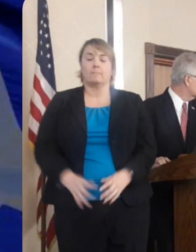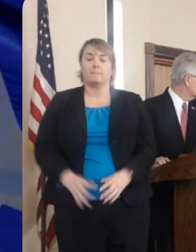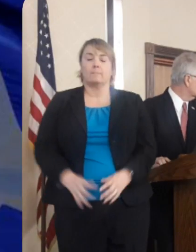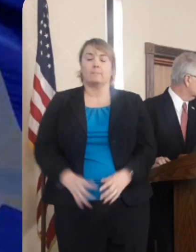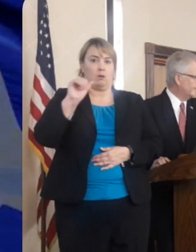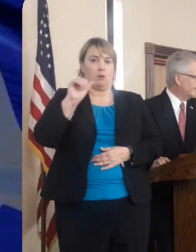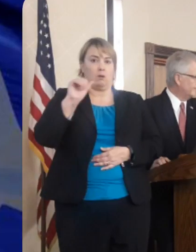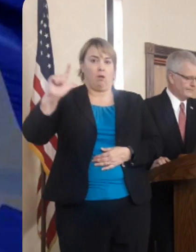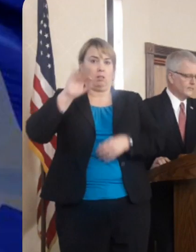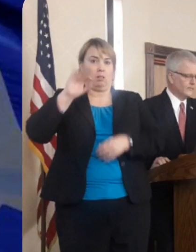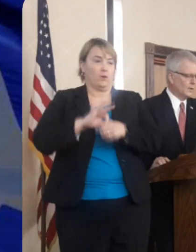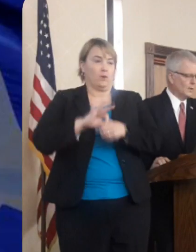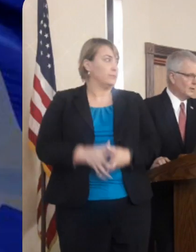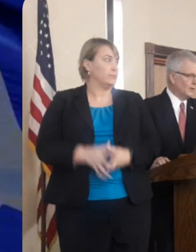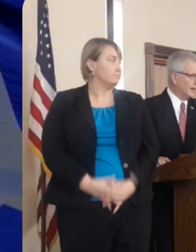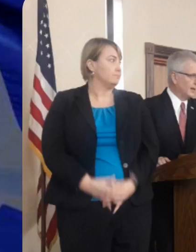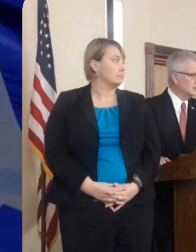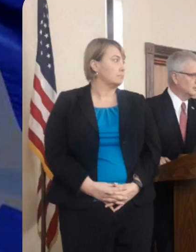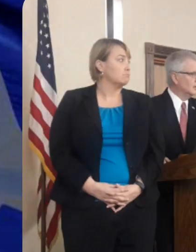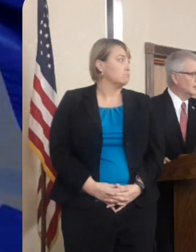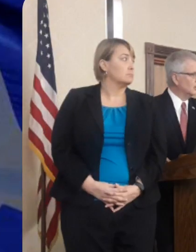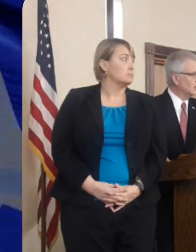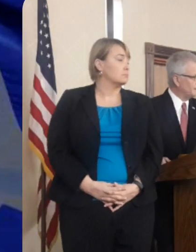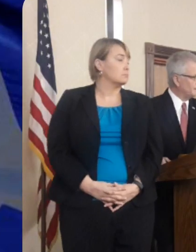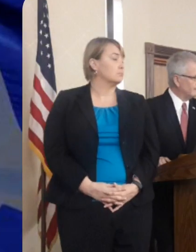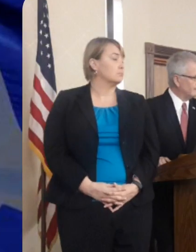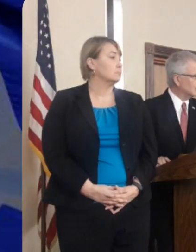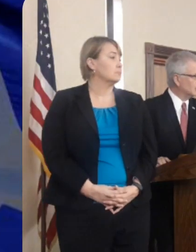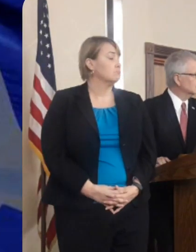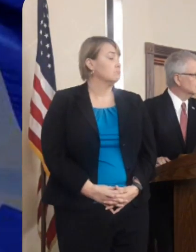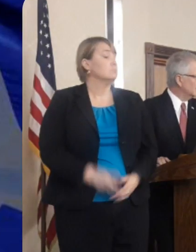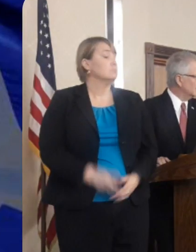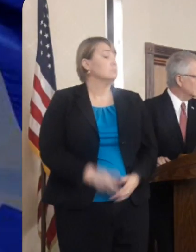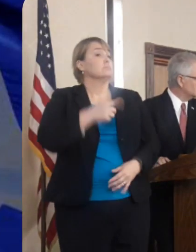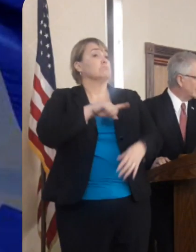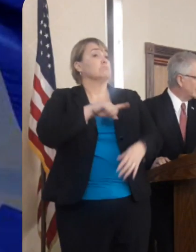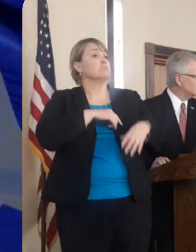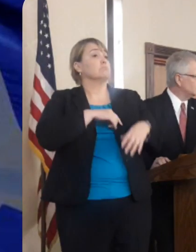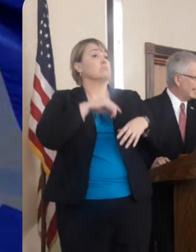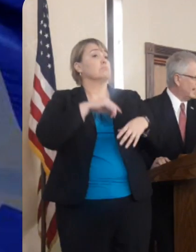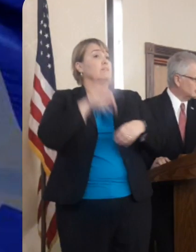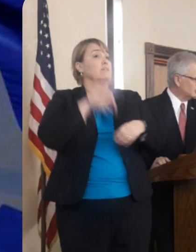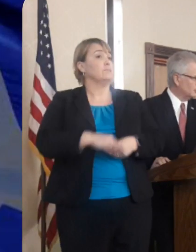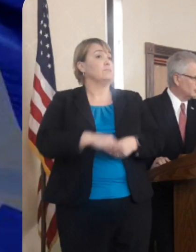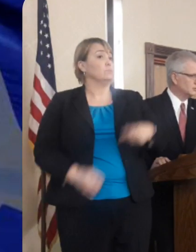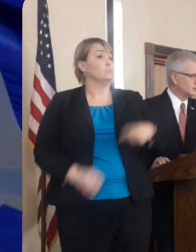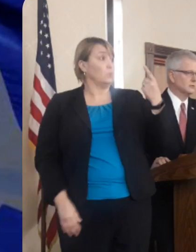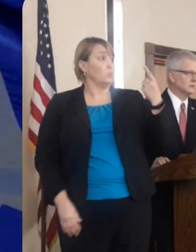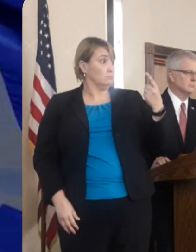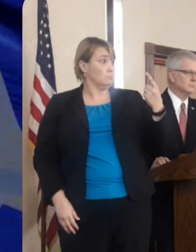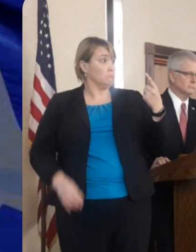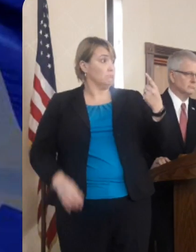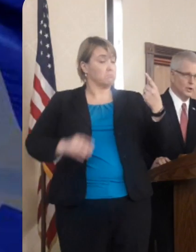Yeah. The last one was clear. Okay. All in favor of the change as noticed?